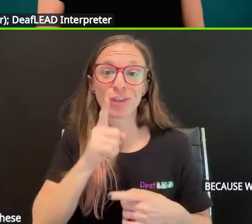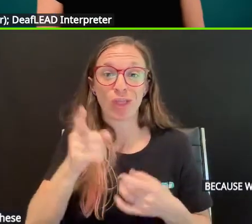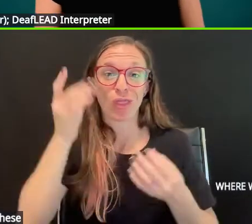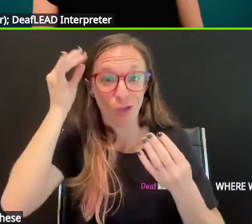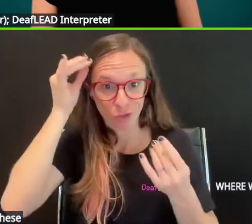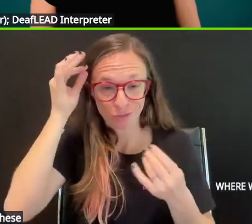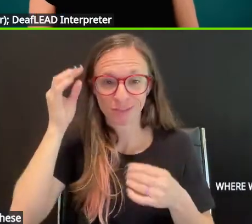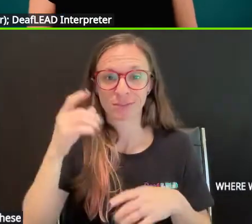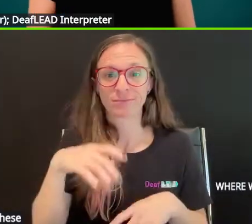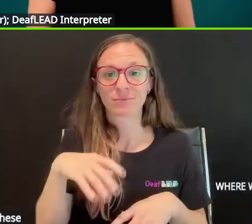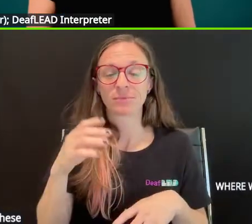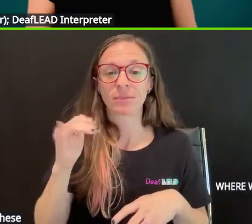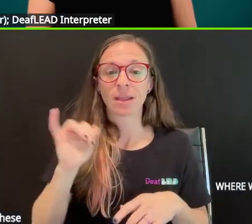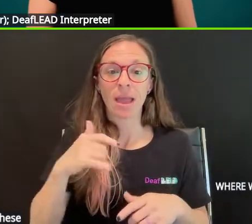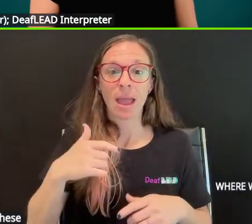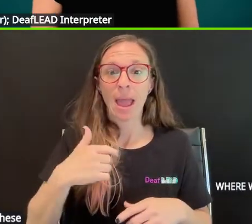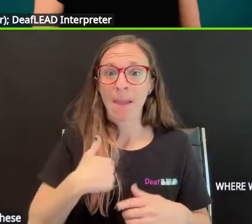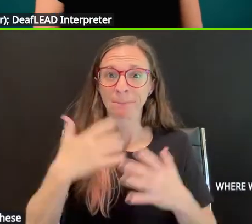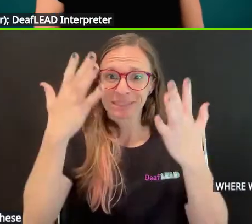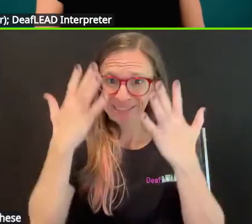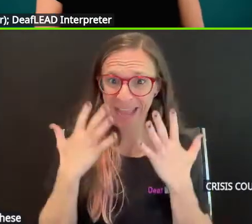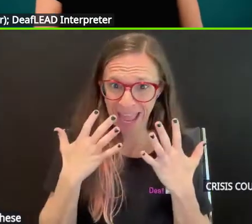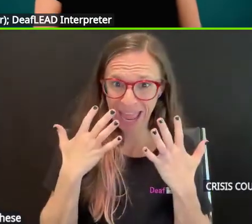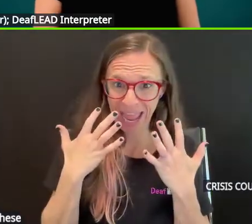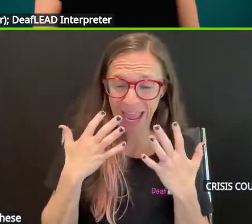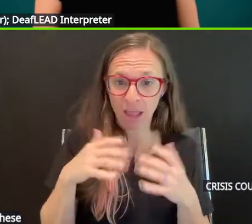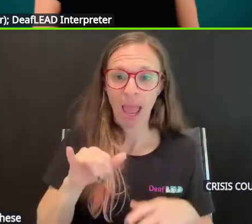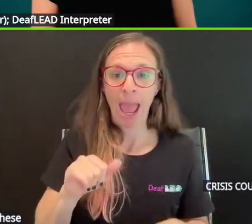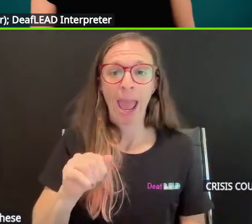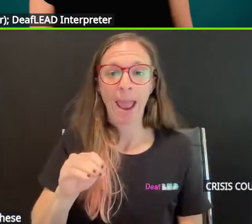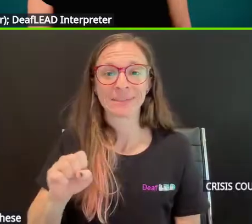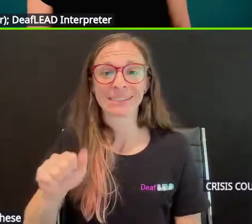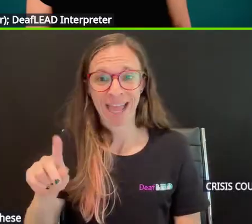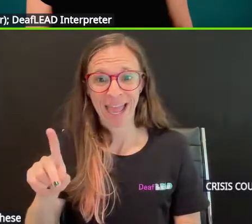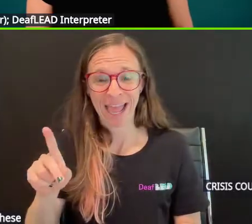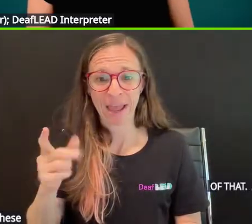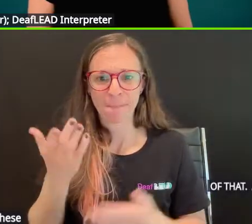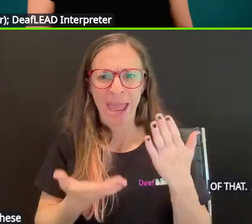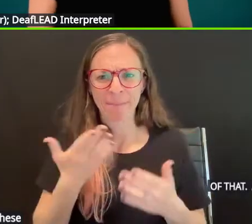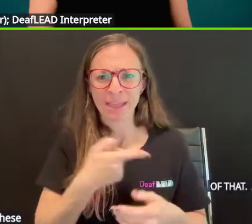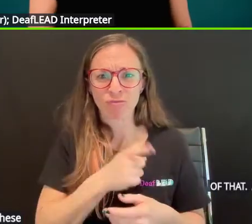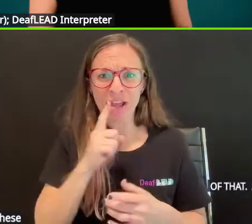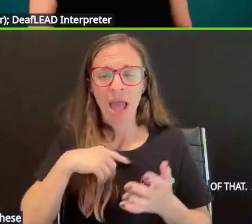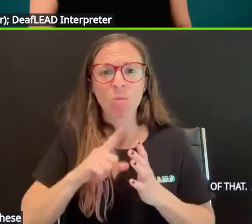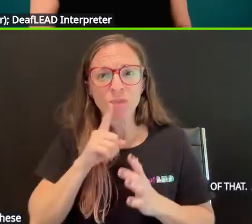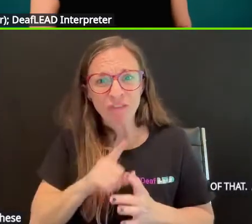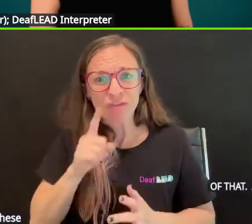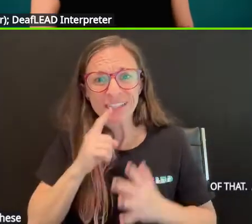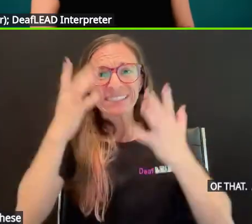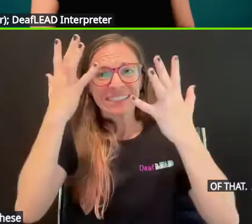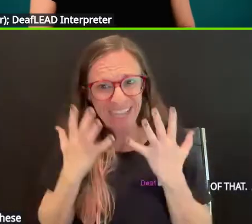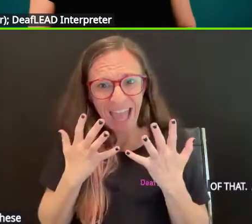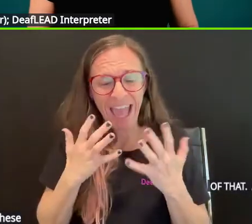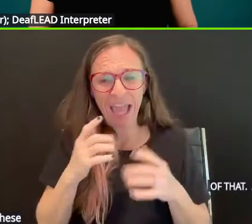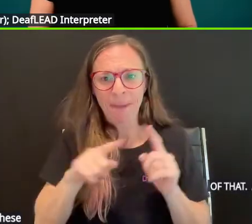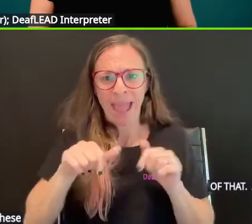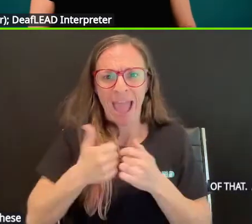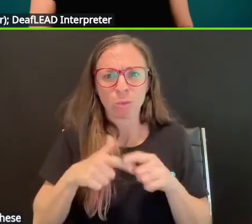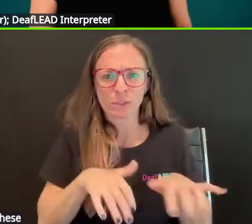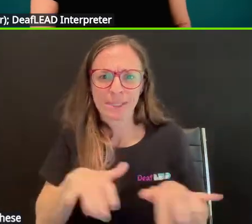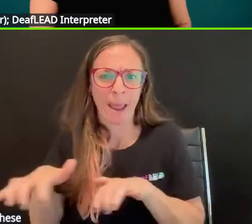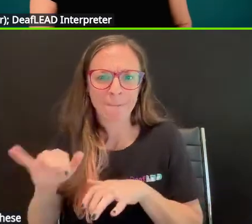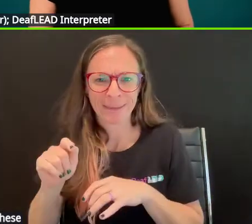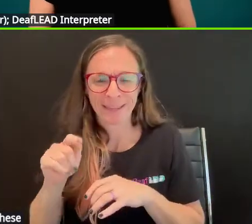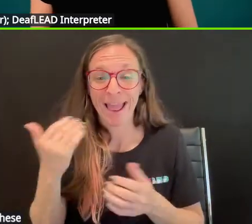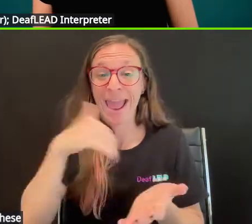written English doesn't include intonation or feeling. Someone might feel sad, but you would have to explicitly say, I am sad,